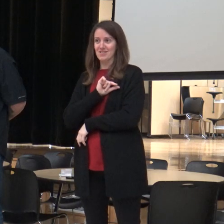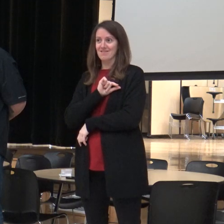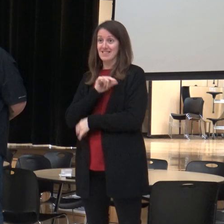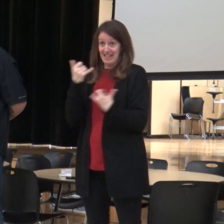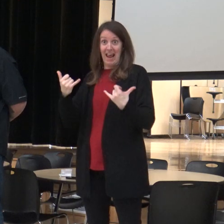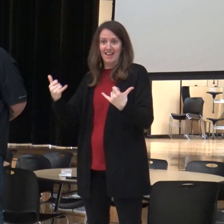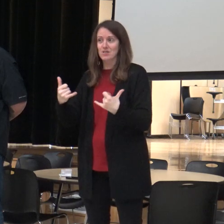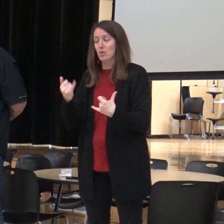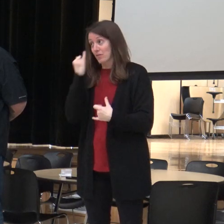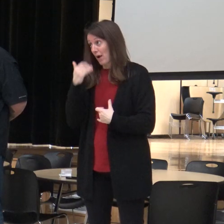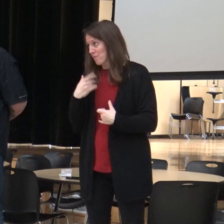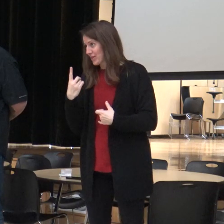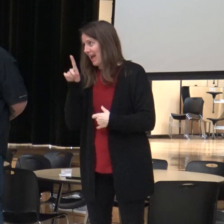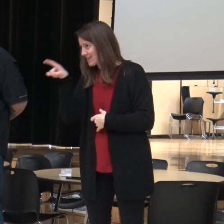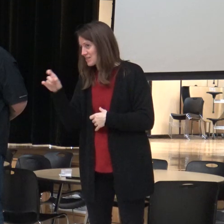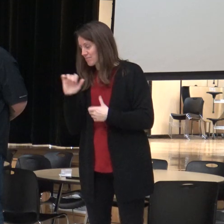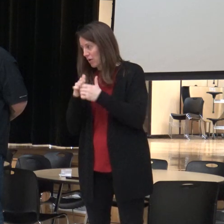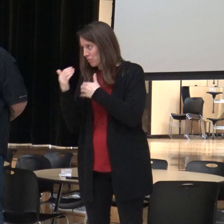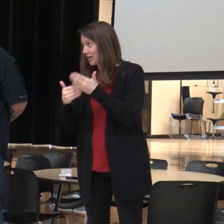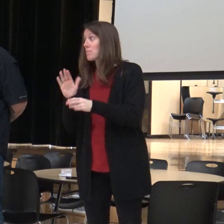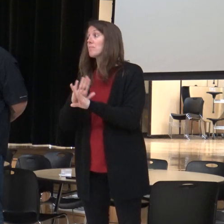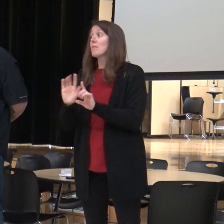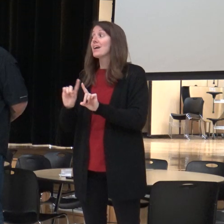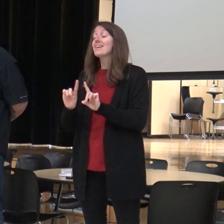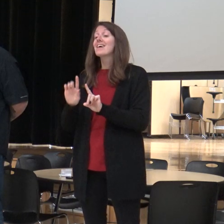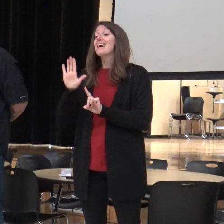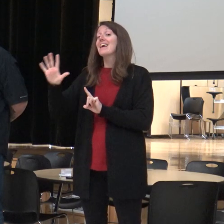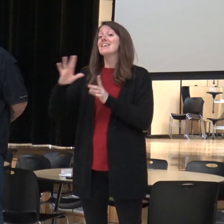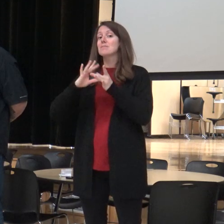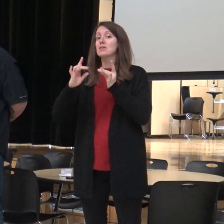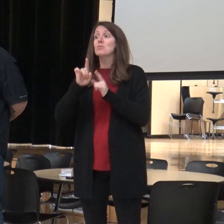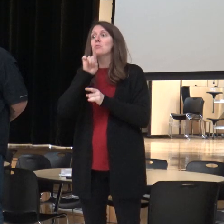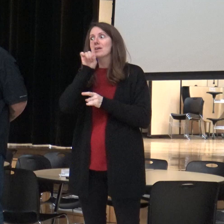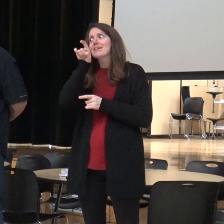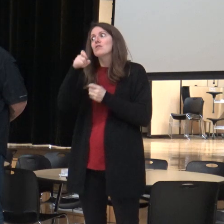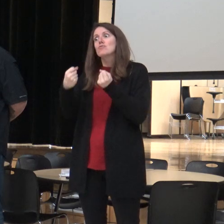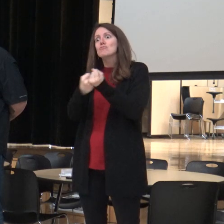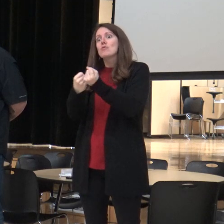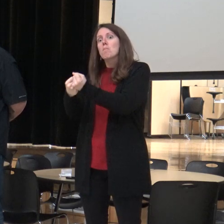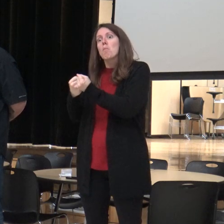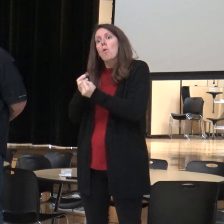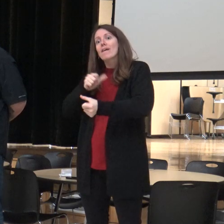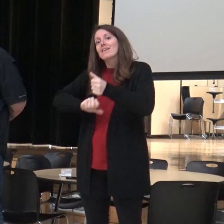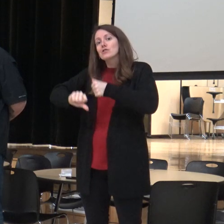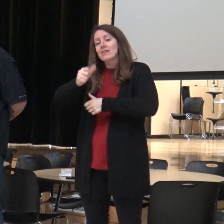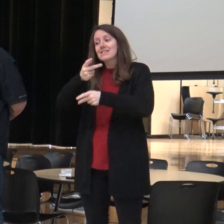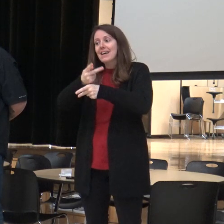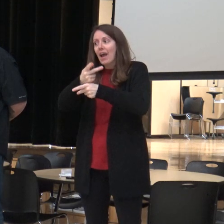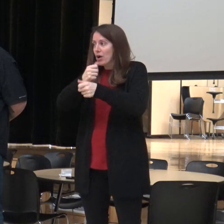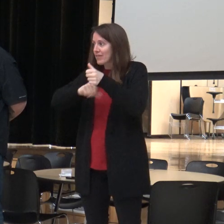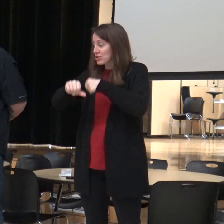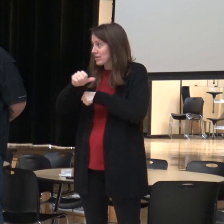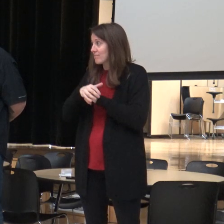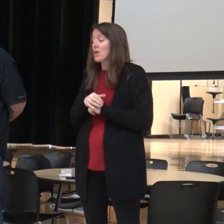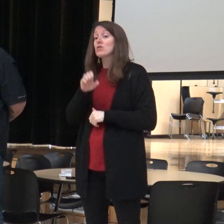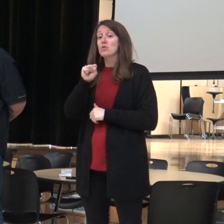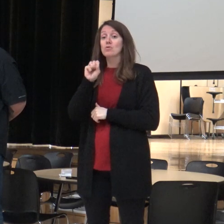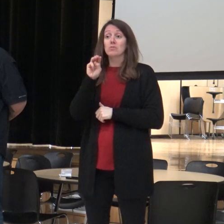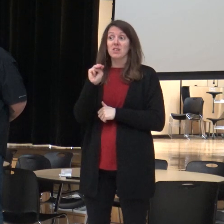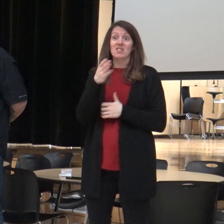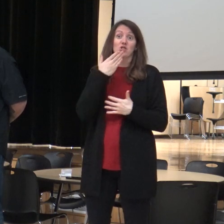was today. But his message really was, we need to lift each other up and take care of each other. Social media is a blessing and a